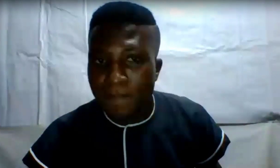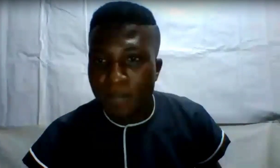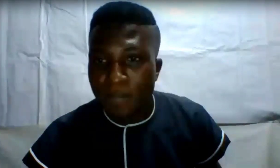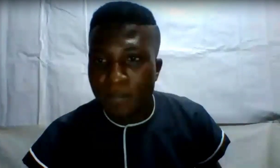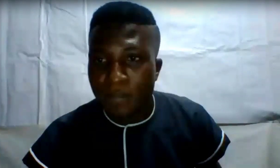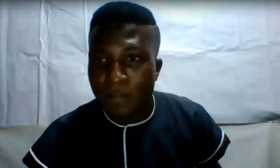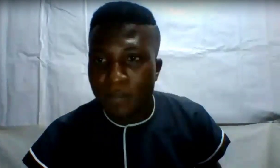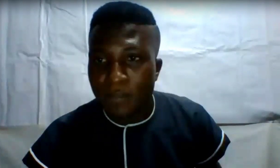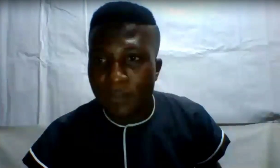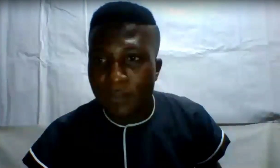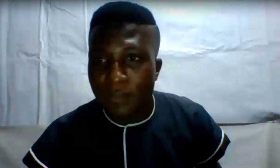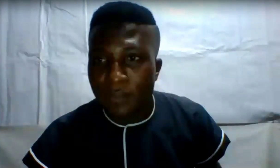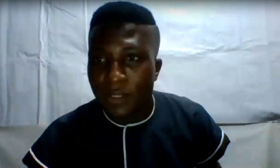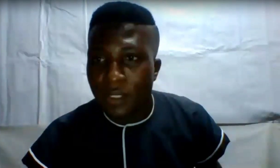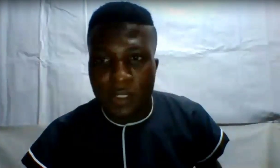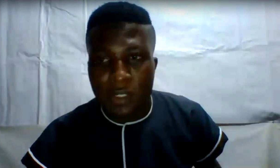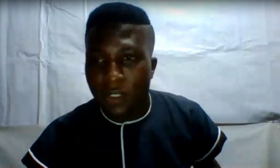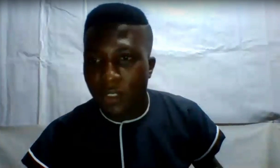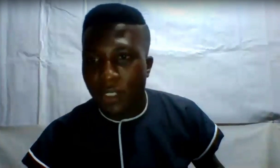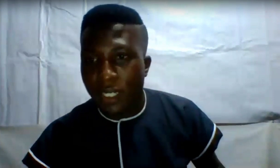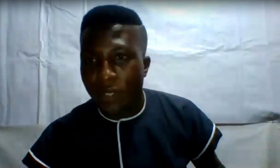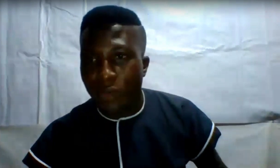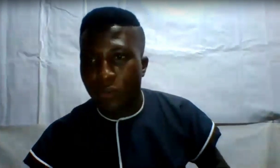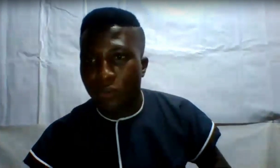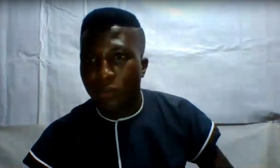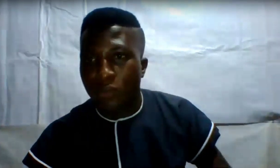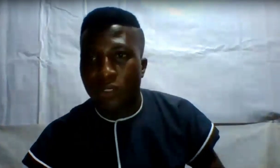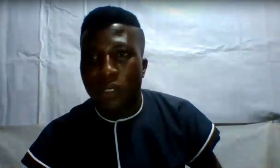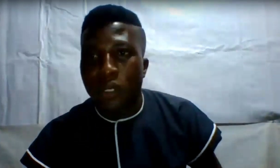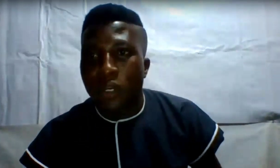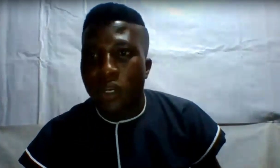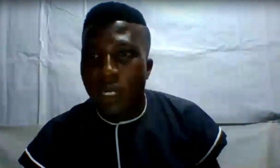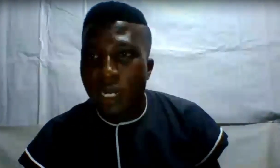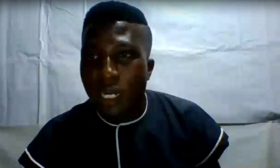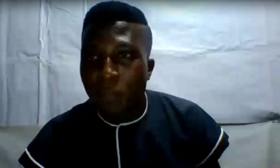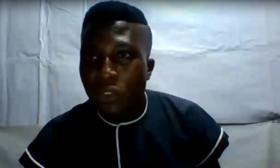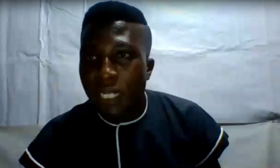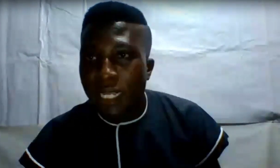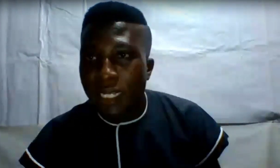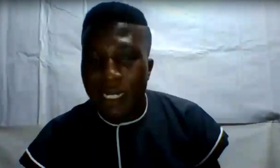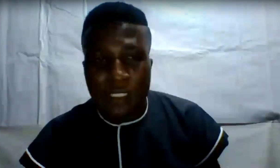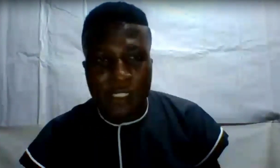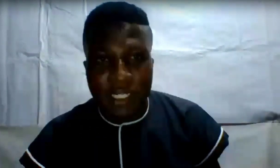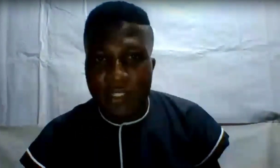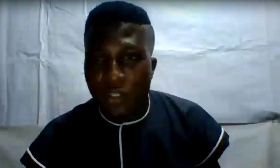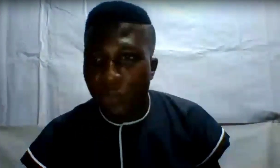Okay, no. Looks like Ajayi is not with us. Okay, can we